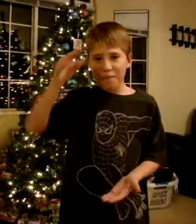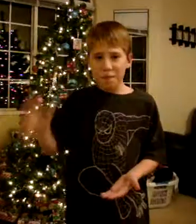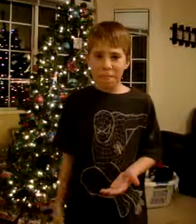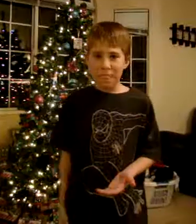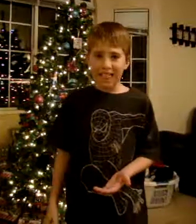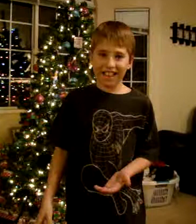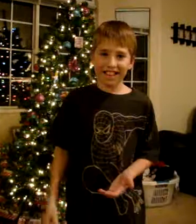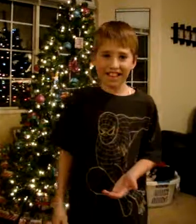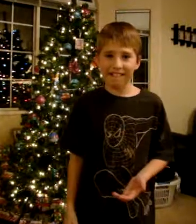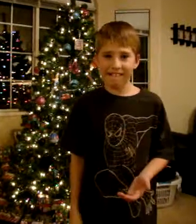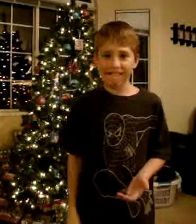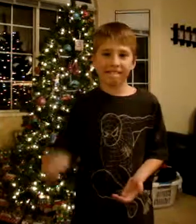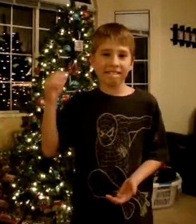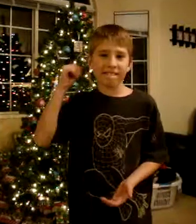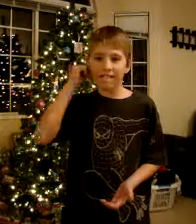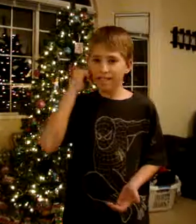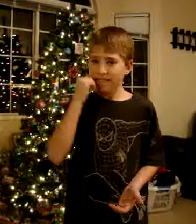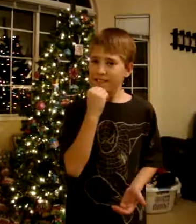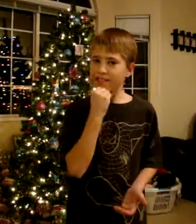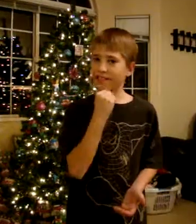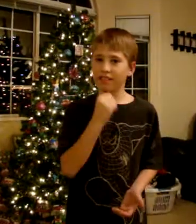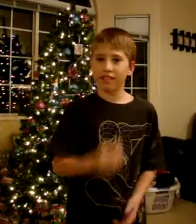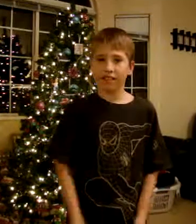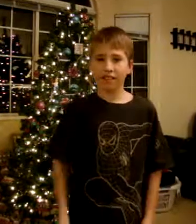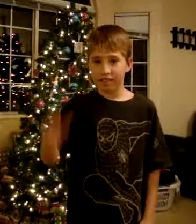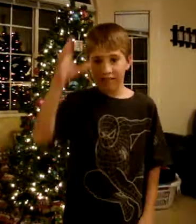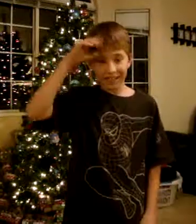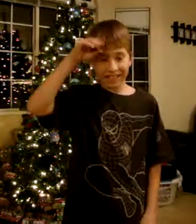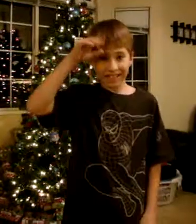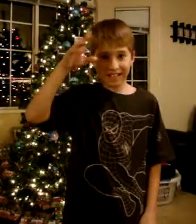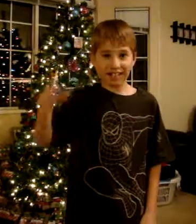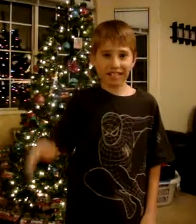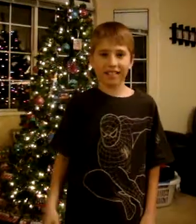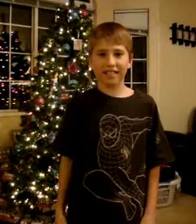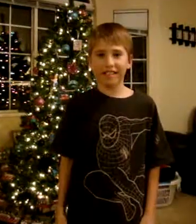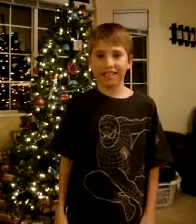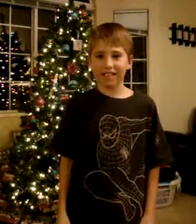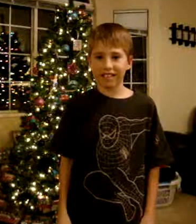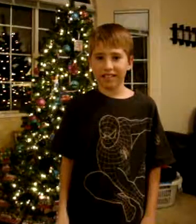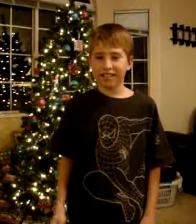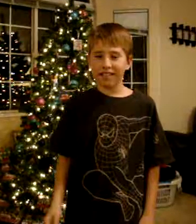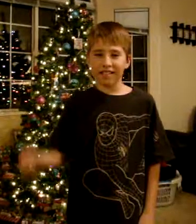Okay, show me girl. Very good. Boy. Show me sister.